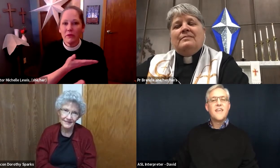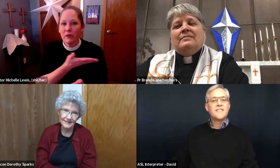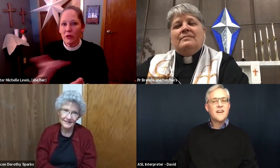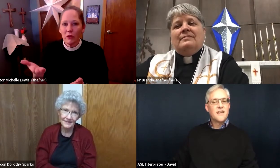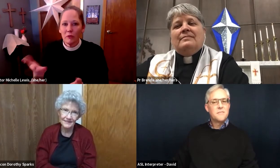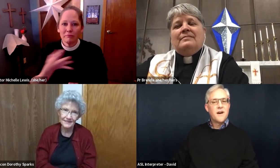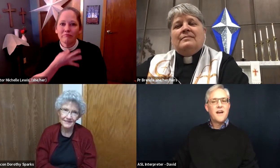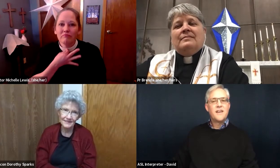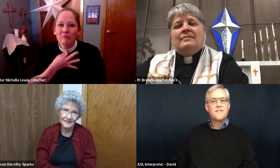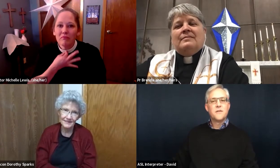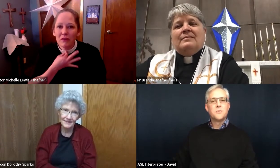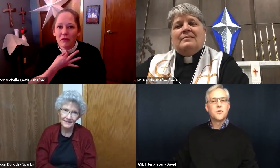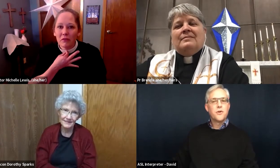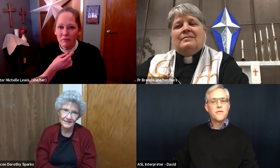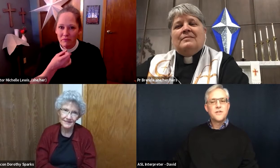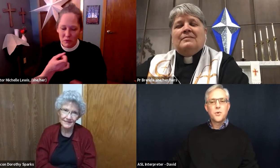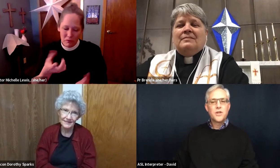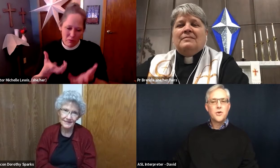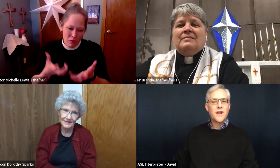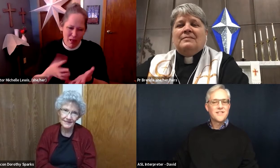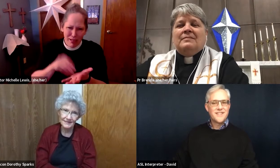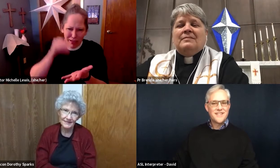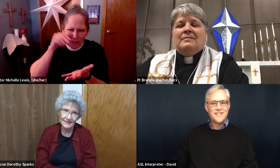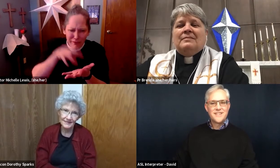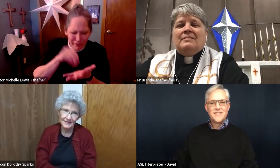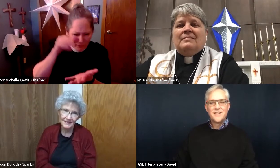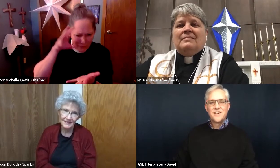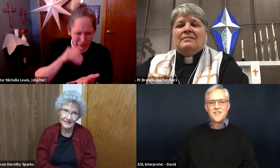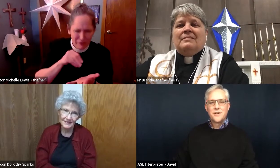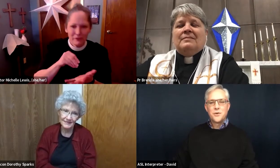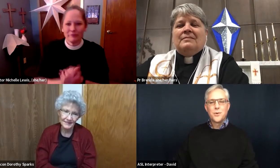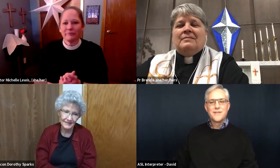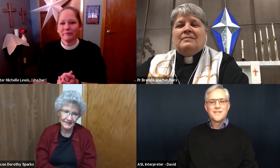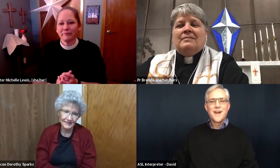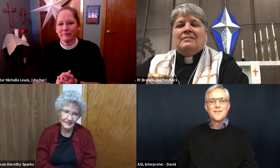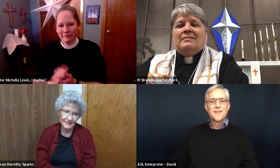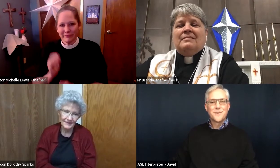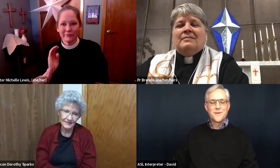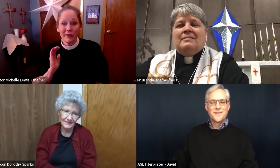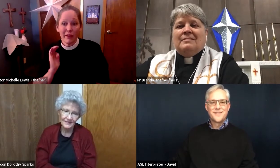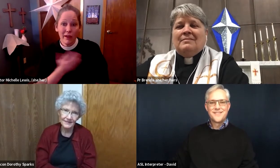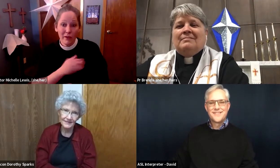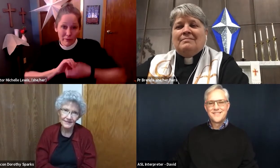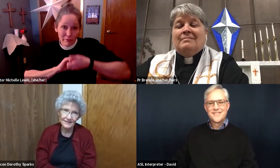And in that time, I have observed your curiosity, your desire to